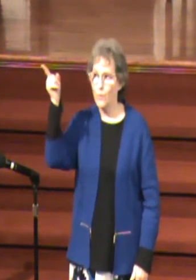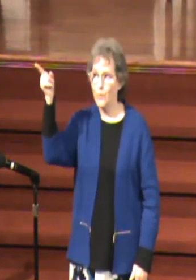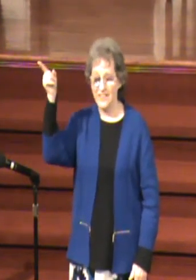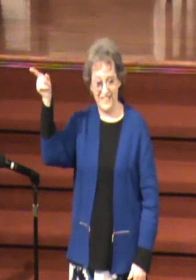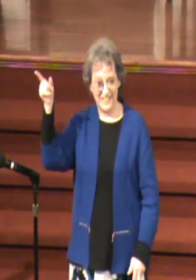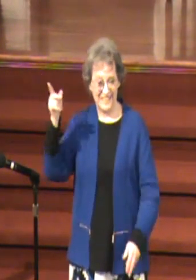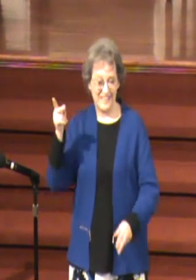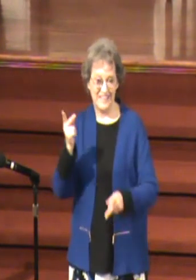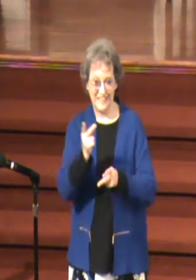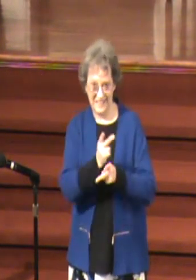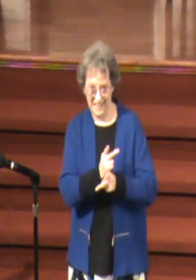know